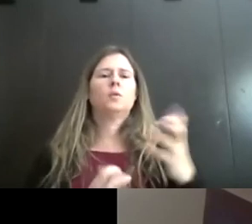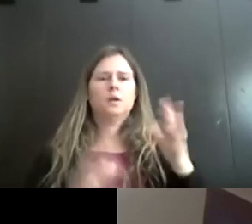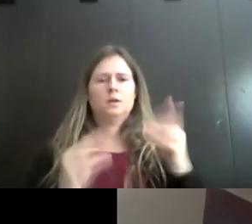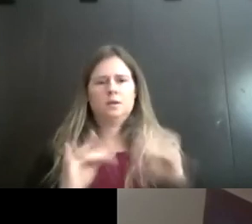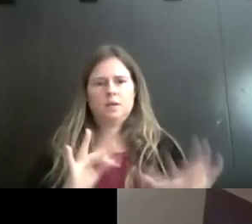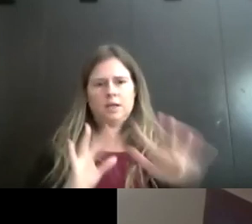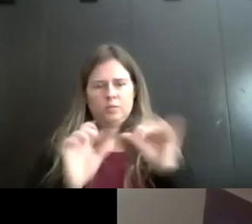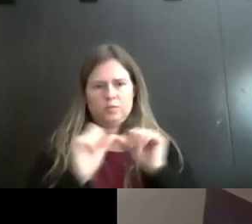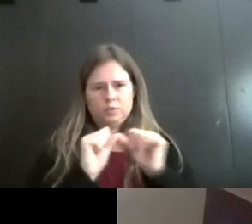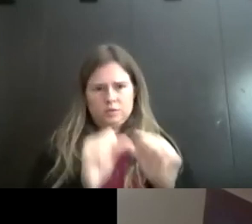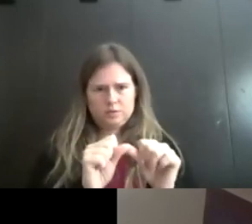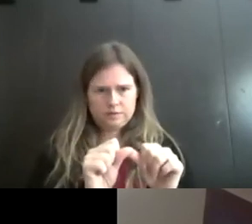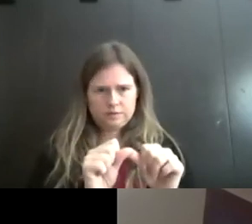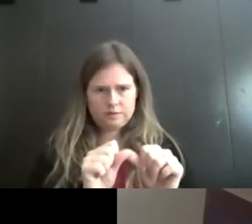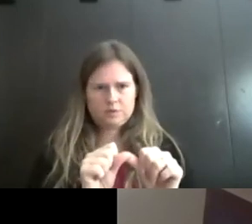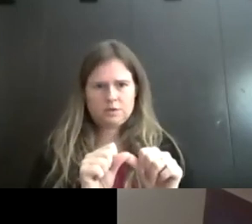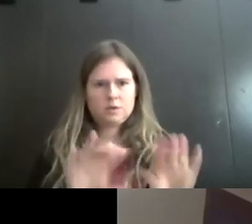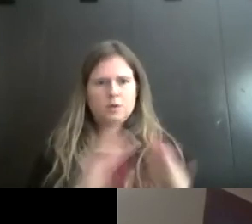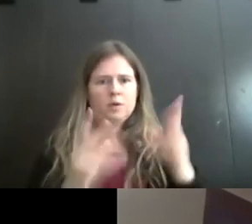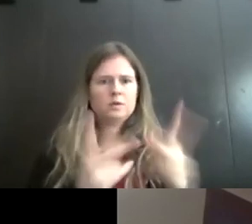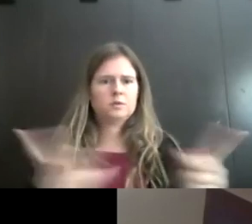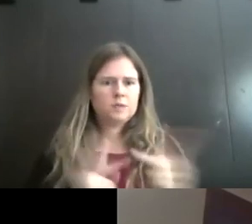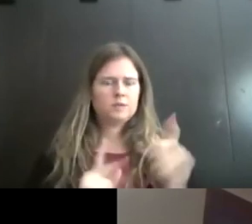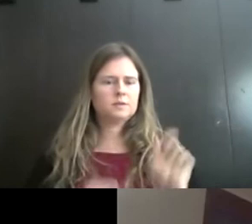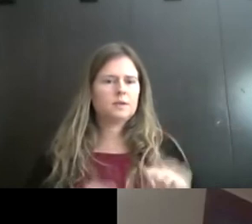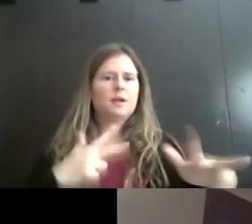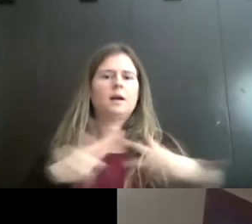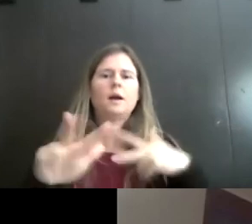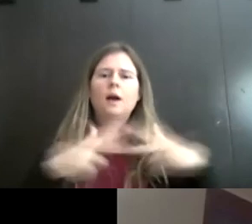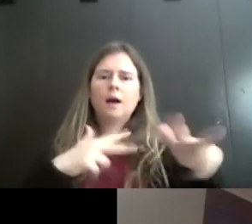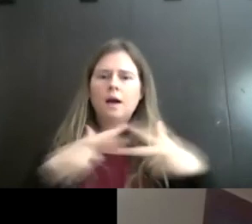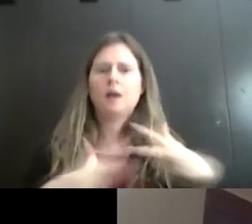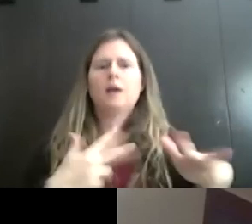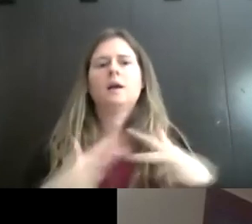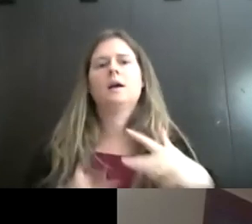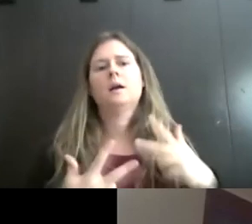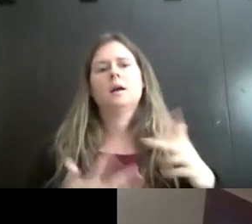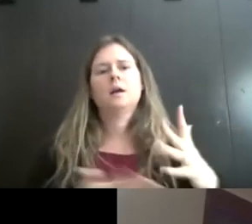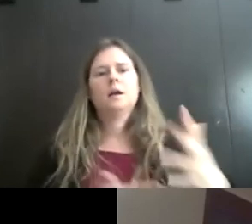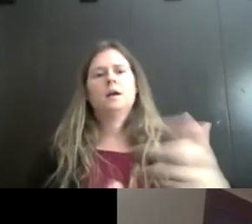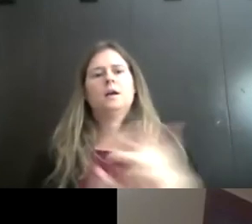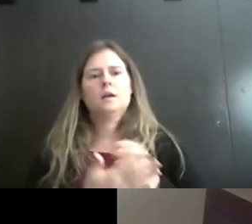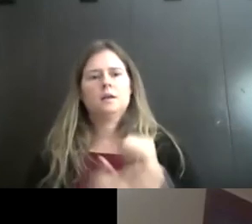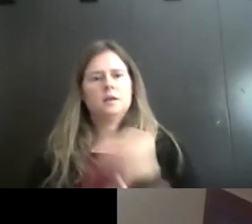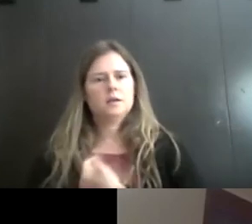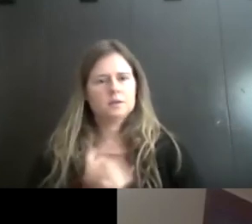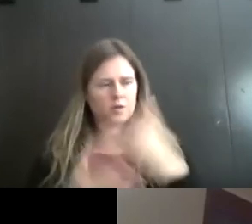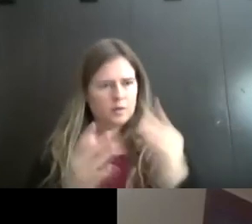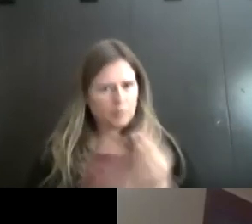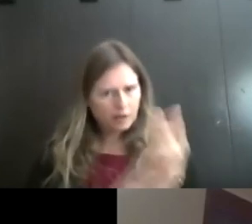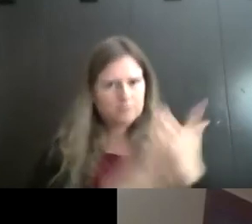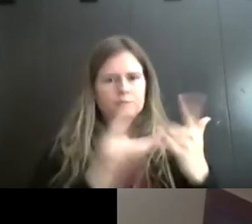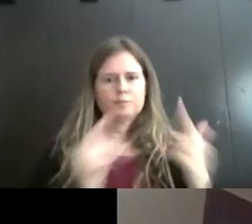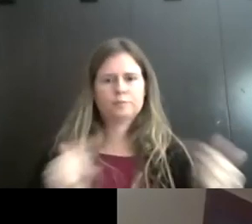open space so that we can go hiking and go, and for tribal people, so we can go collect our plants. And